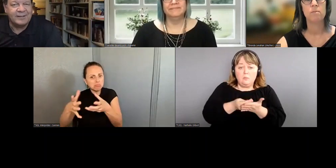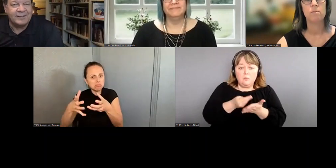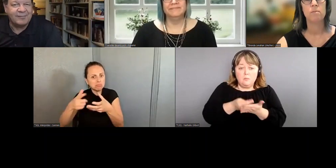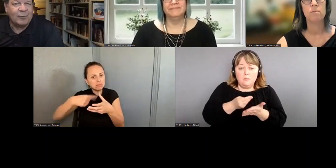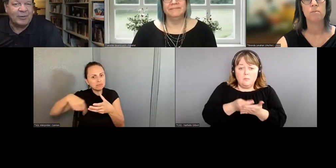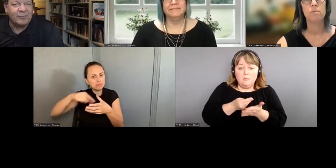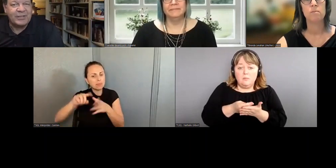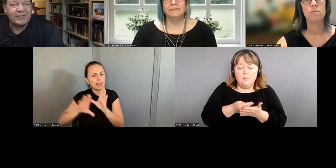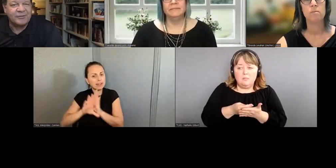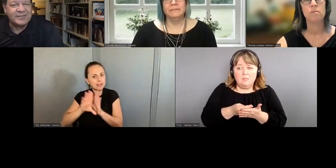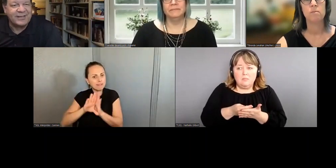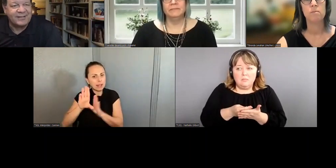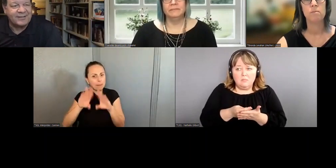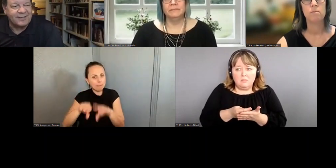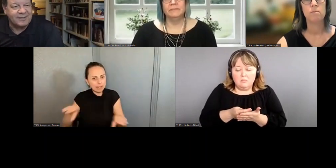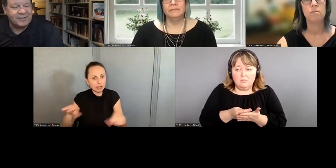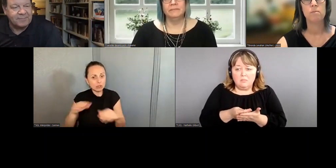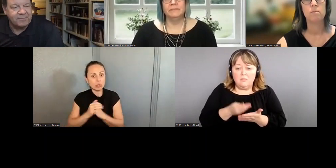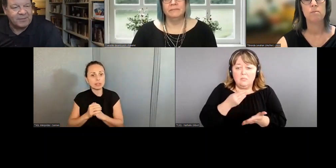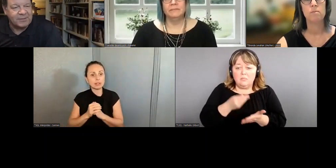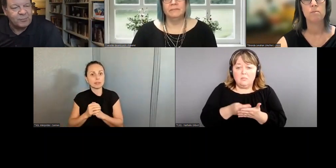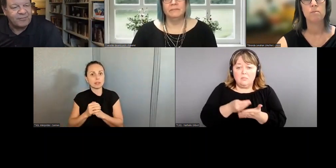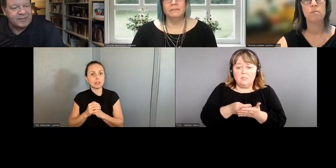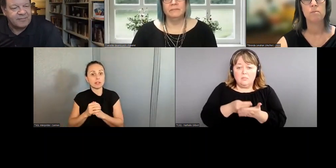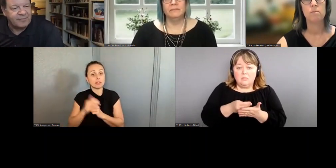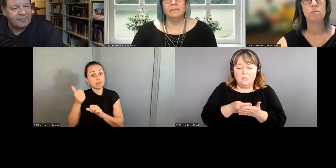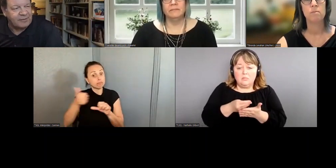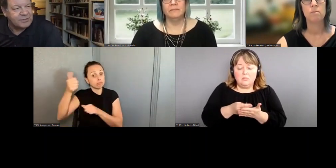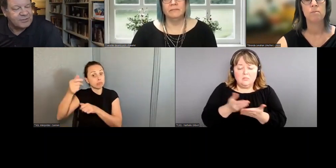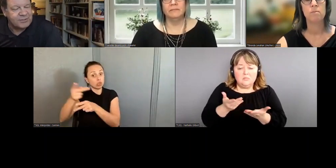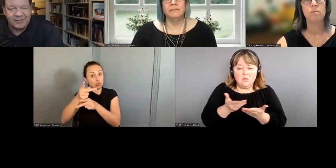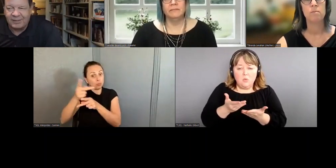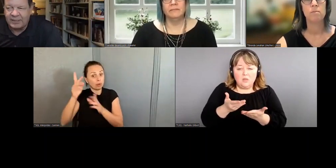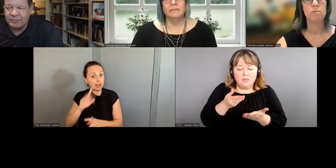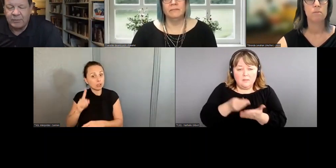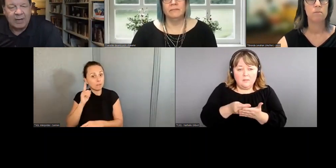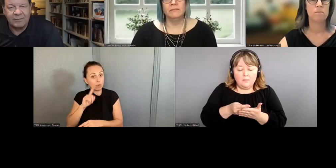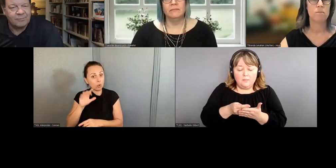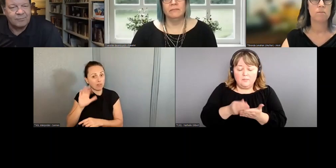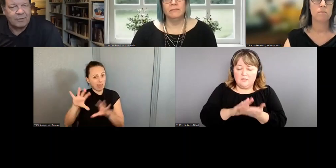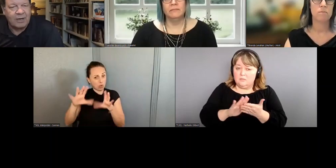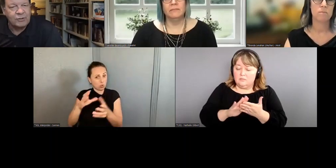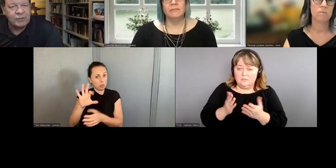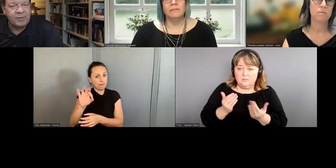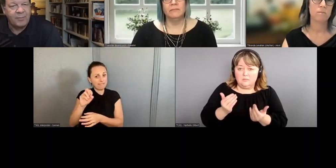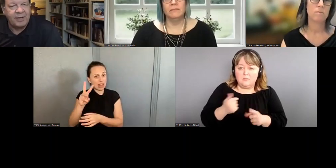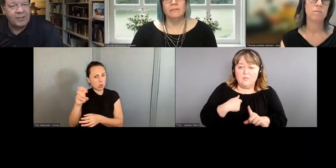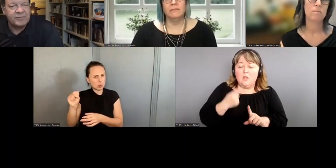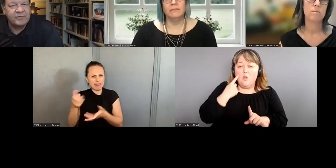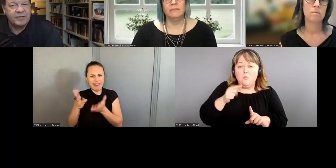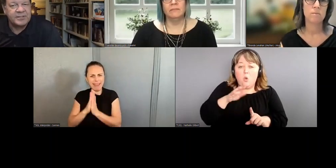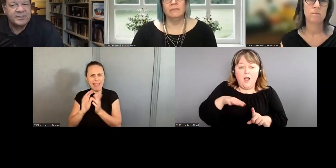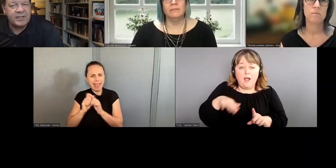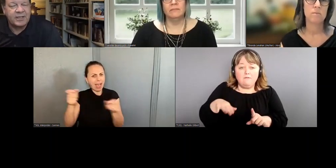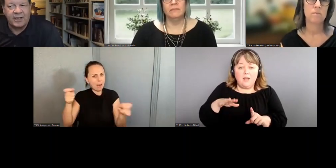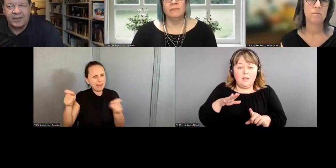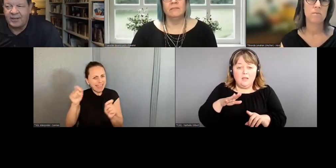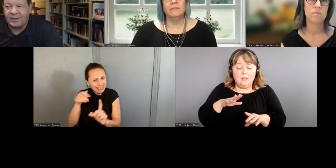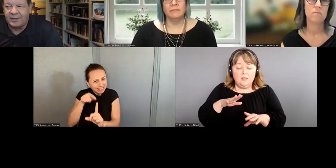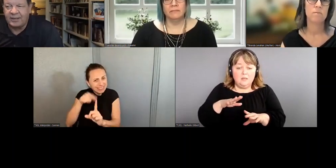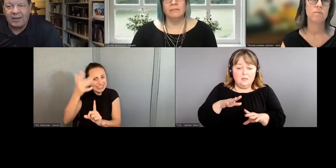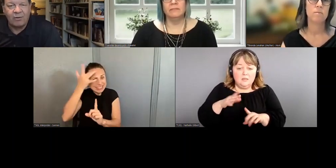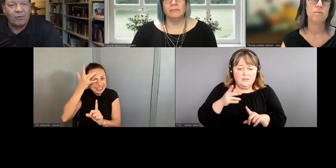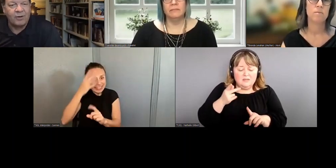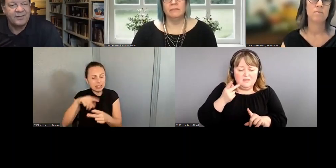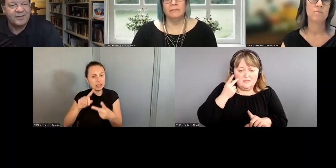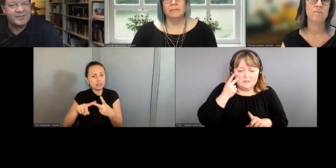developmental pediatrics. And the supervisor of the fellows asked, oh, how should we manage if they are sick,